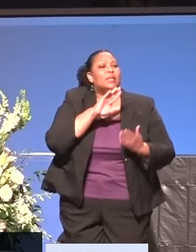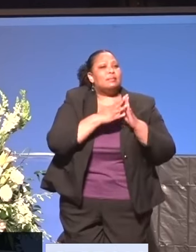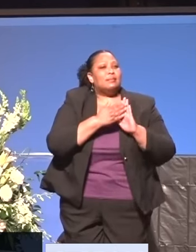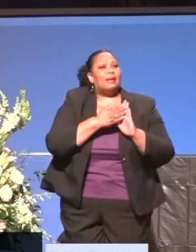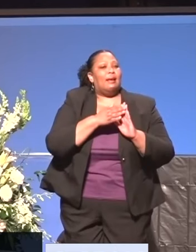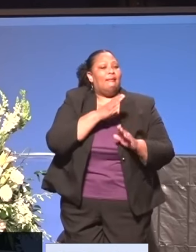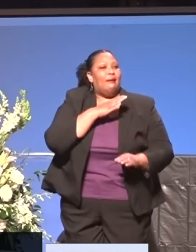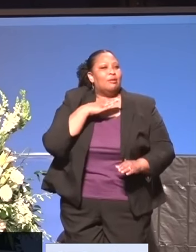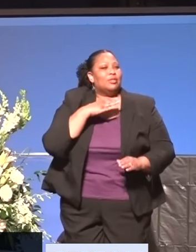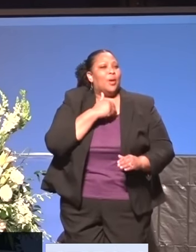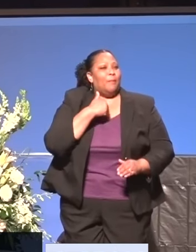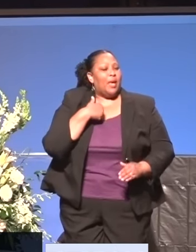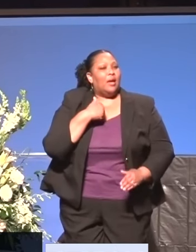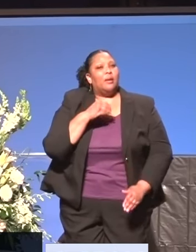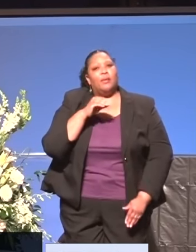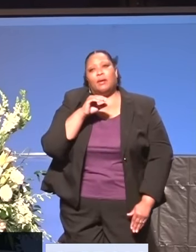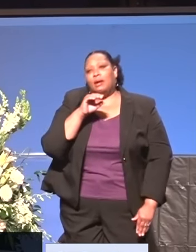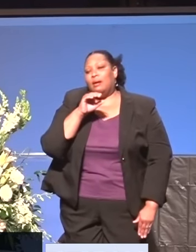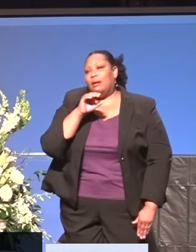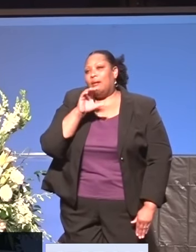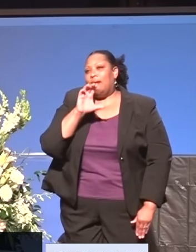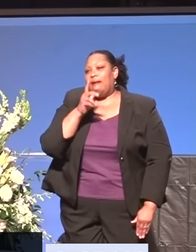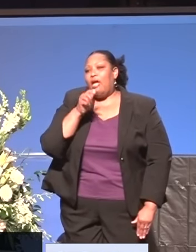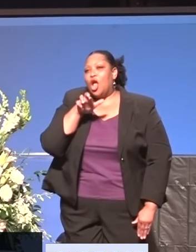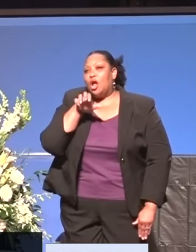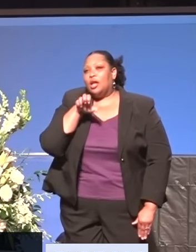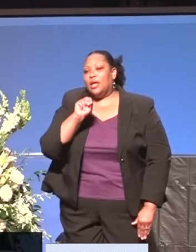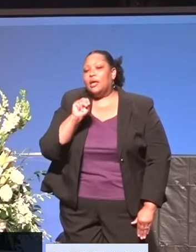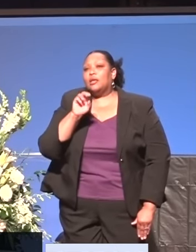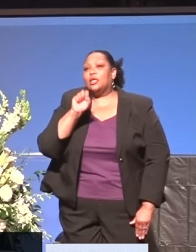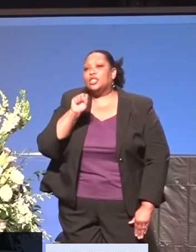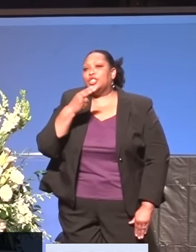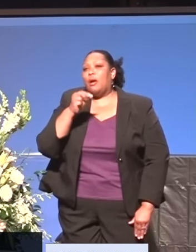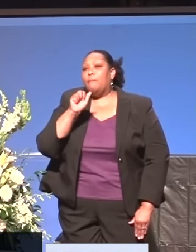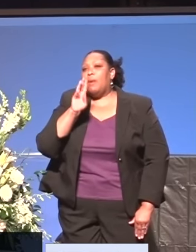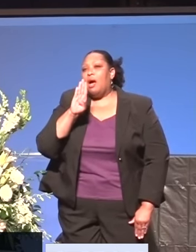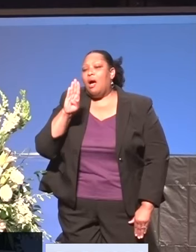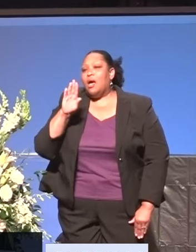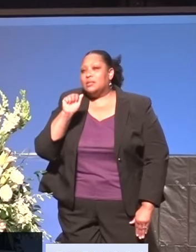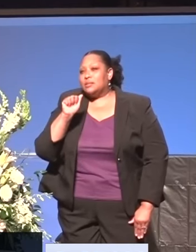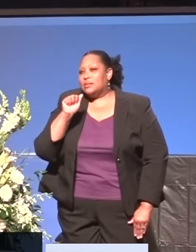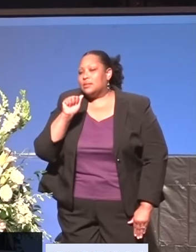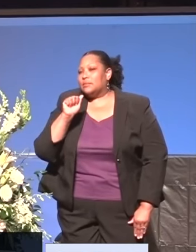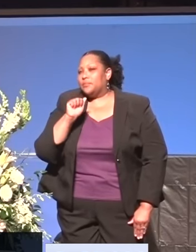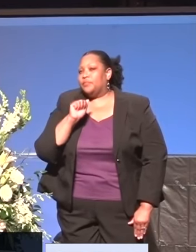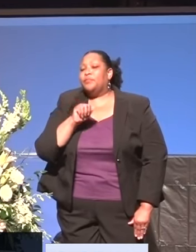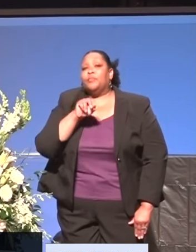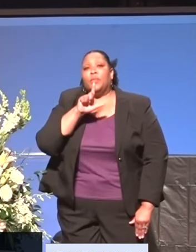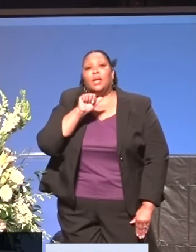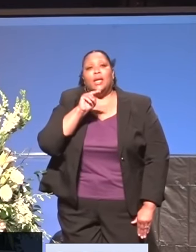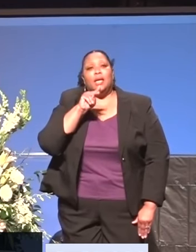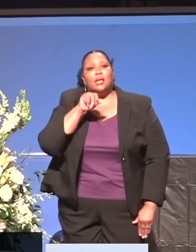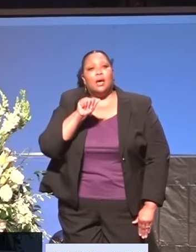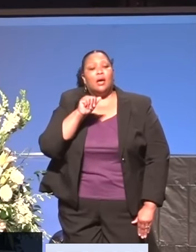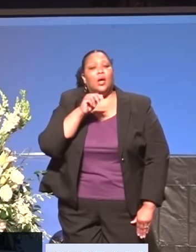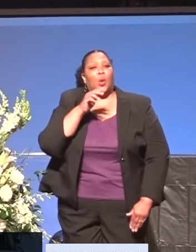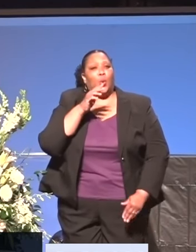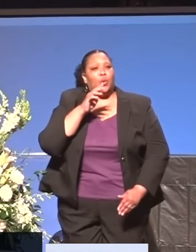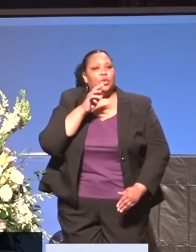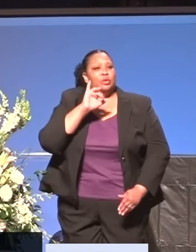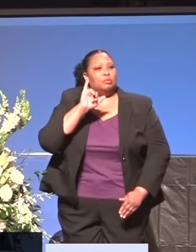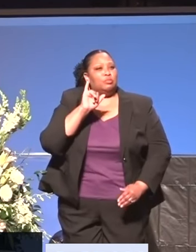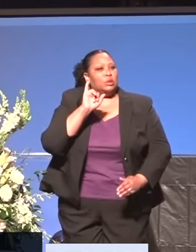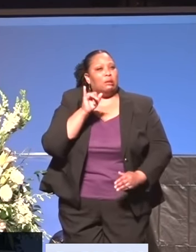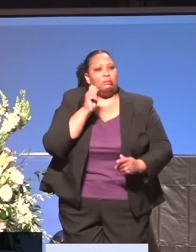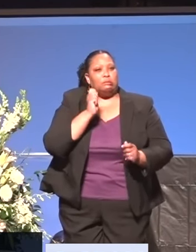member, uh Carolyn Shabbaz, uh Lena Milana, uh County Judge, and